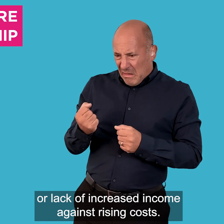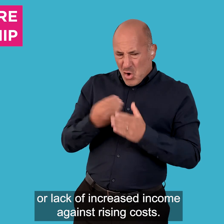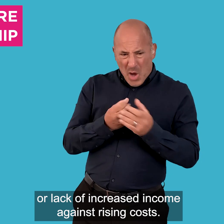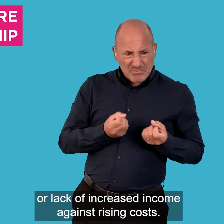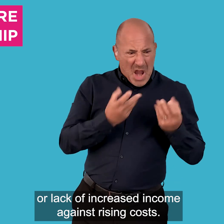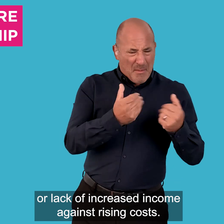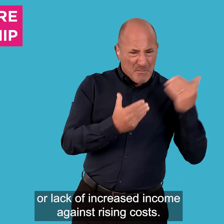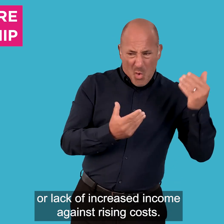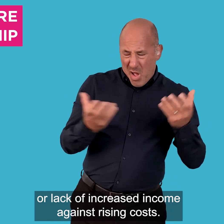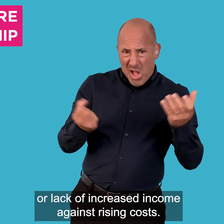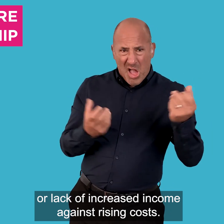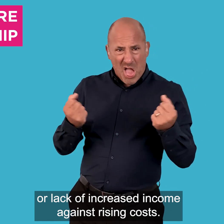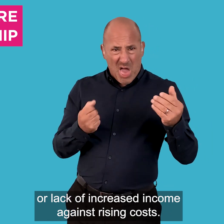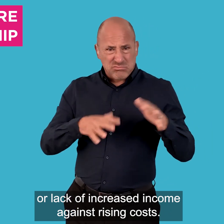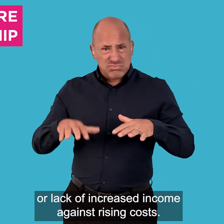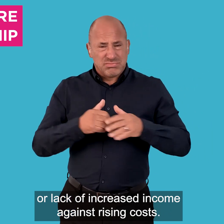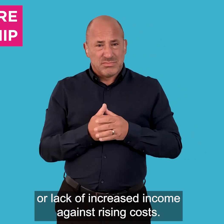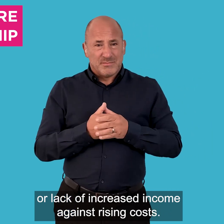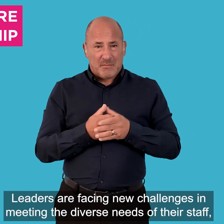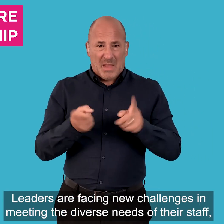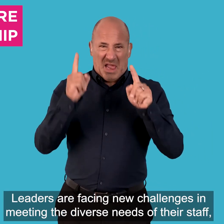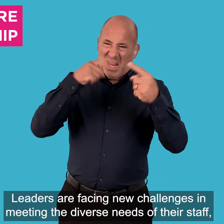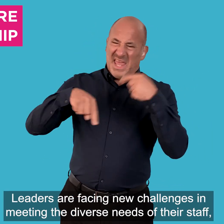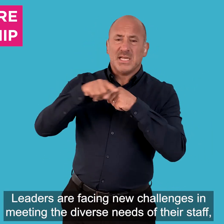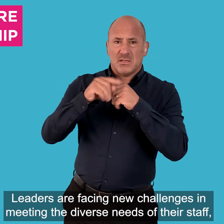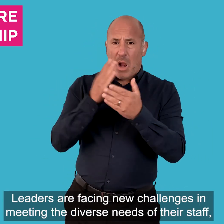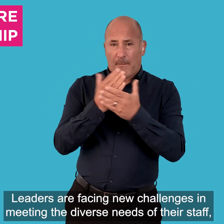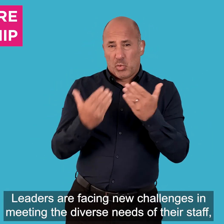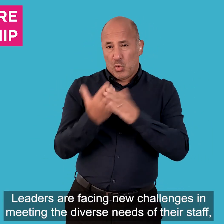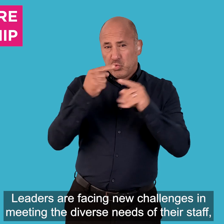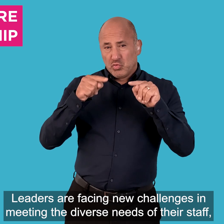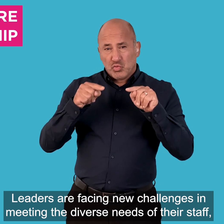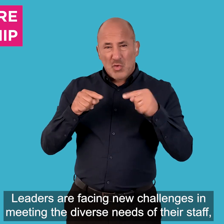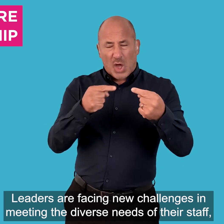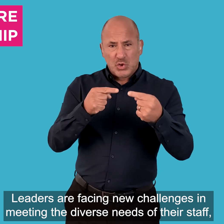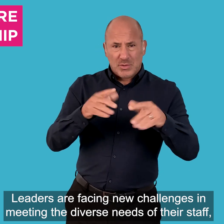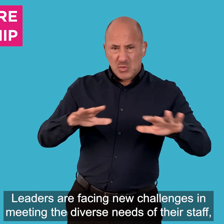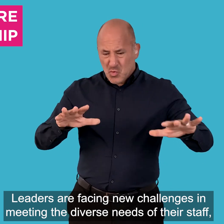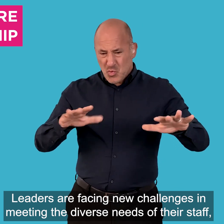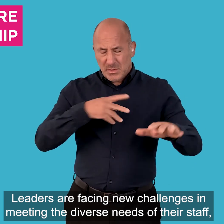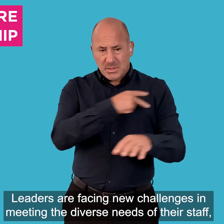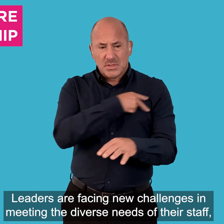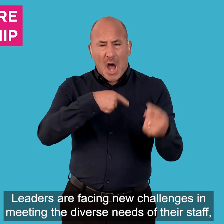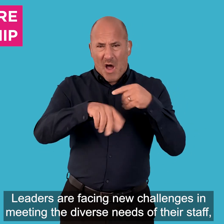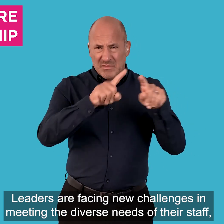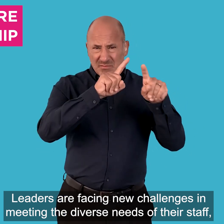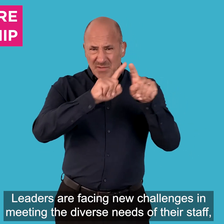increased income against rising costs. Leaders are facing new challenges in meeting the diverse needs of